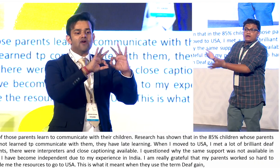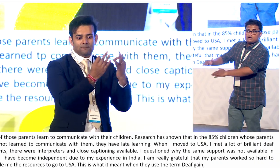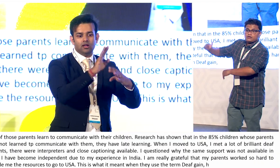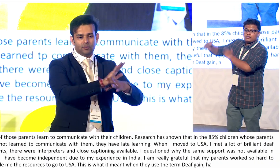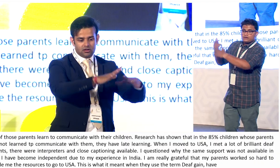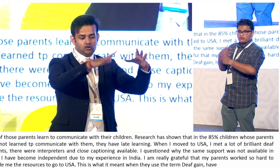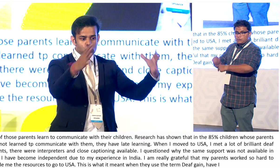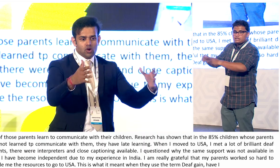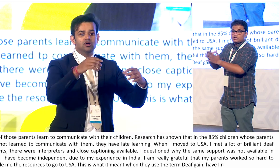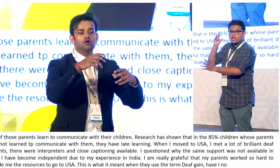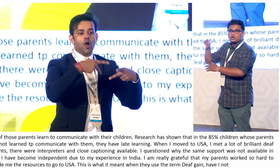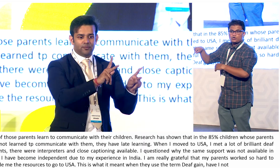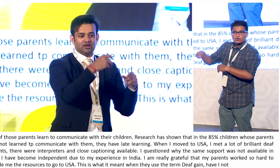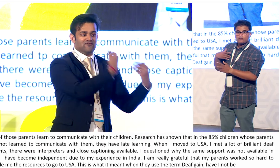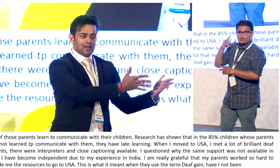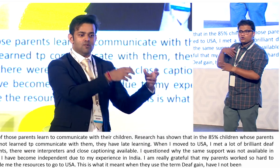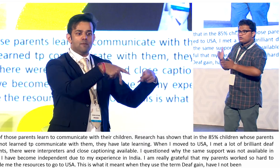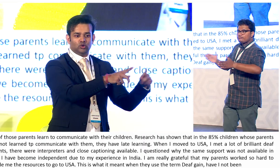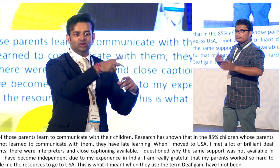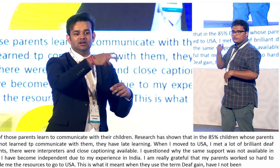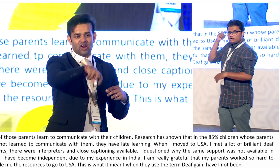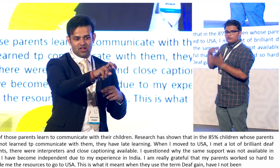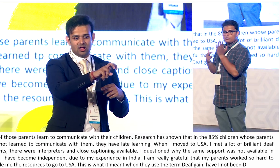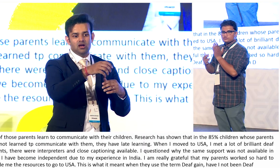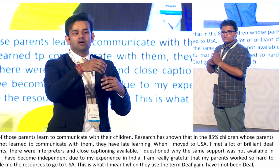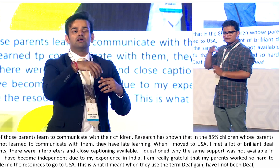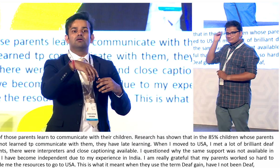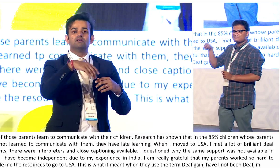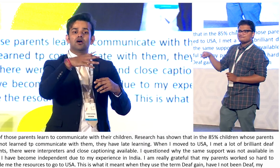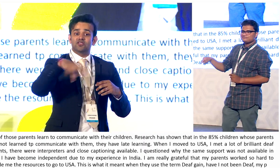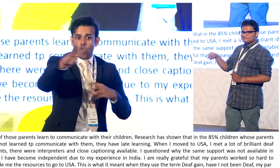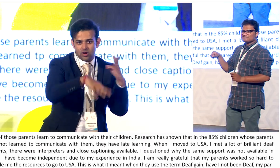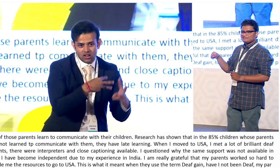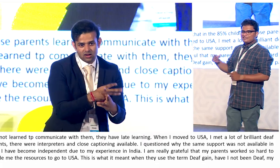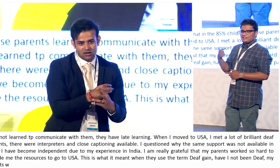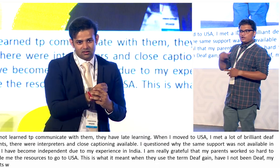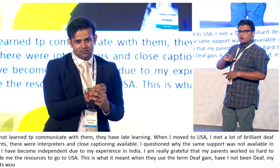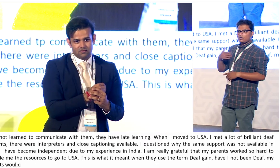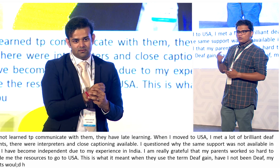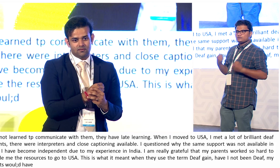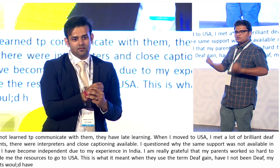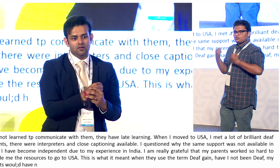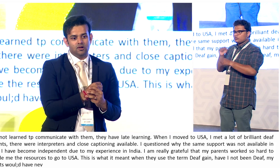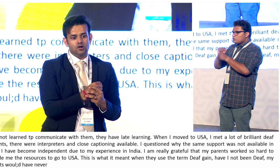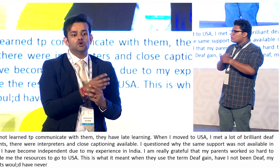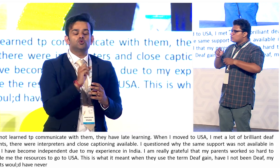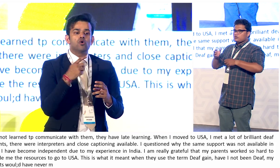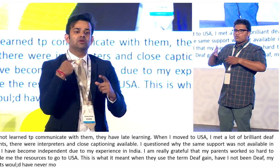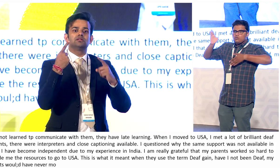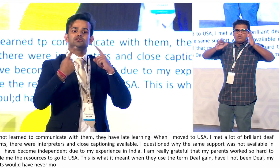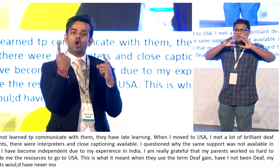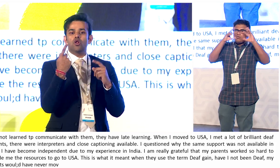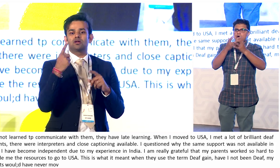platform, gave them the opportunity to expand their resources, gave them the opportunity to also travel the world, gave them the